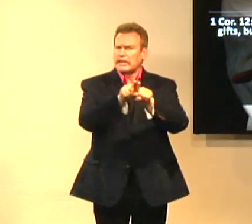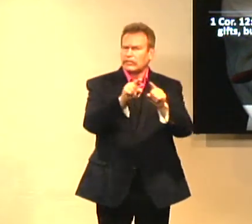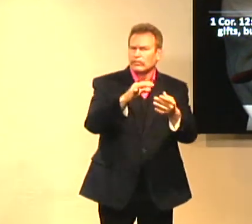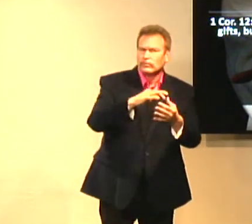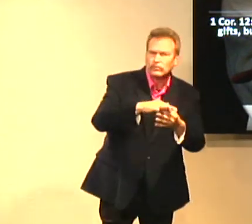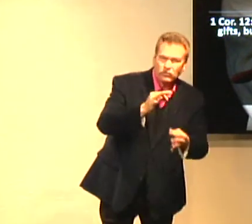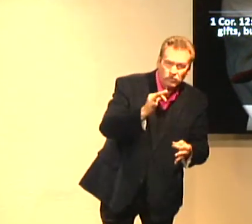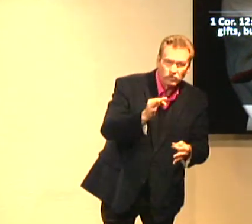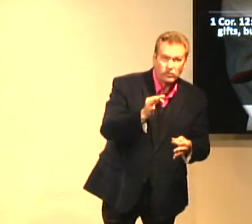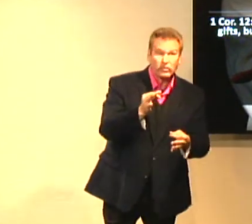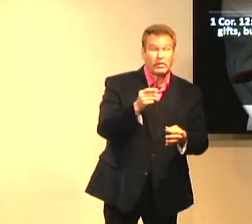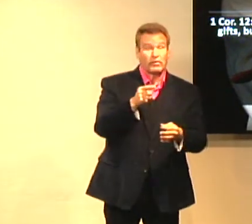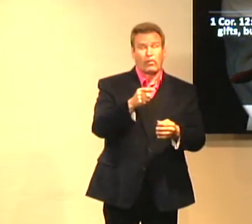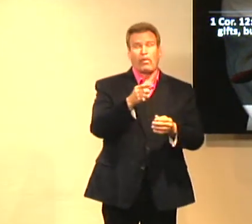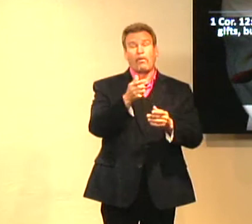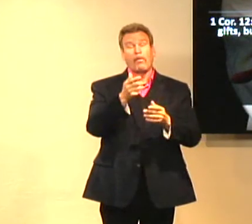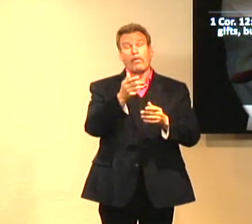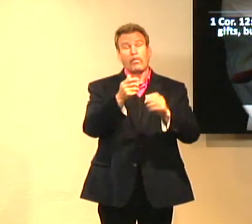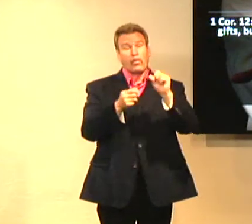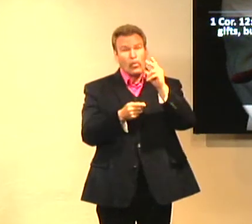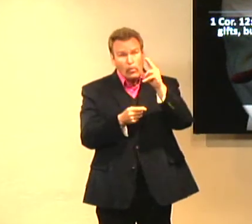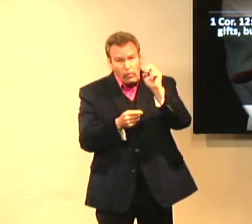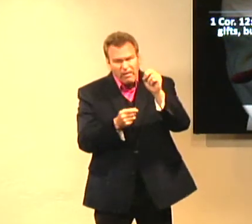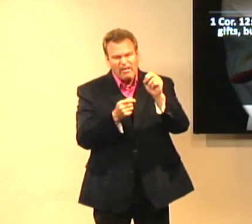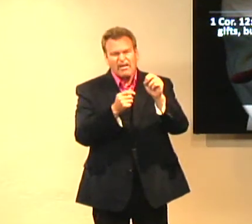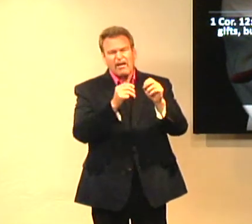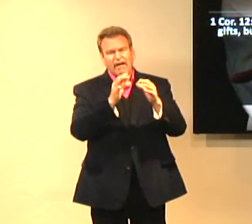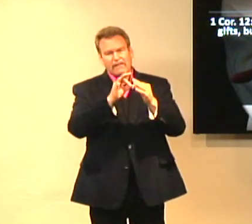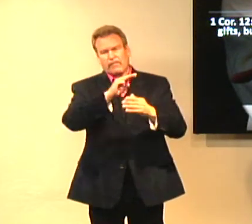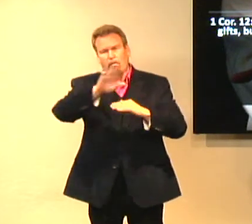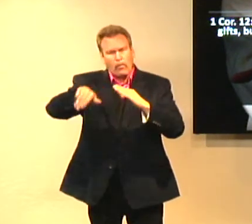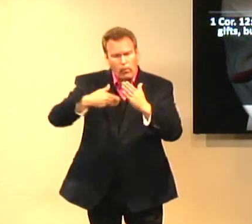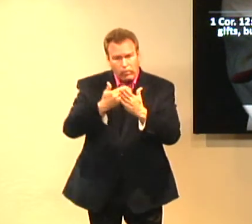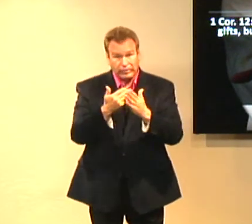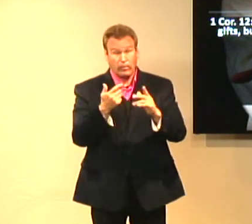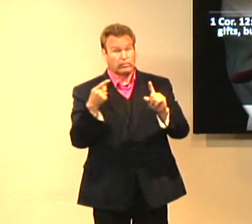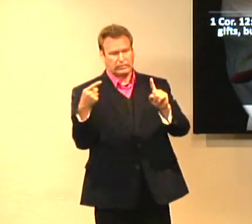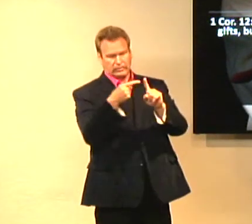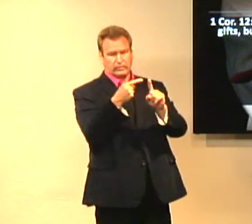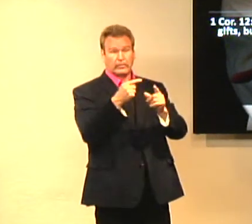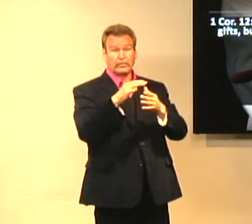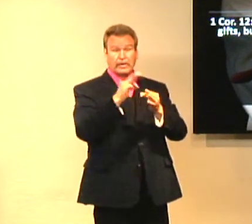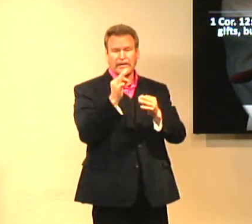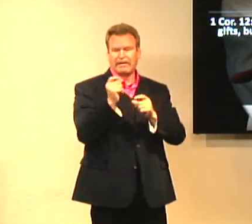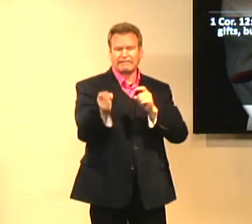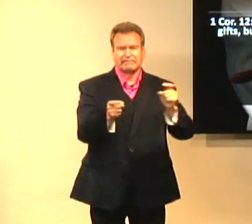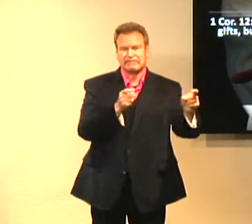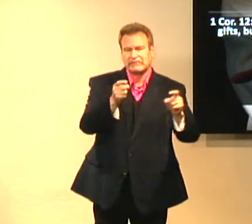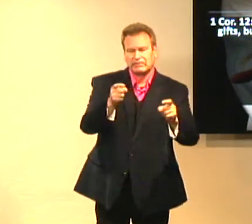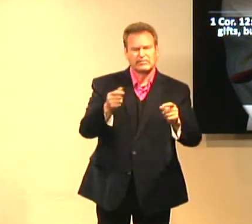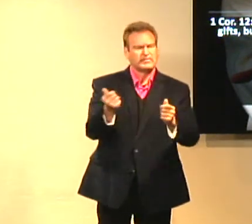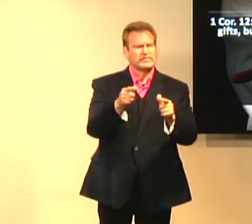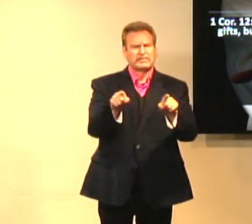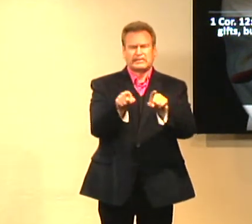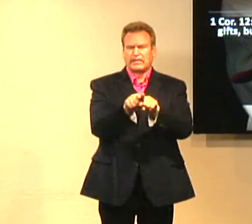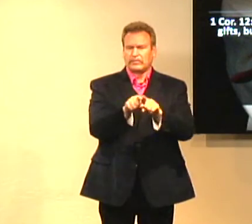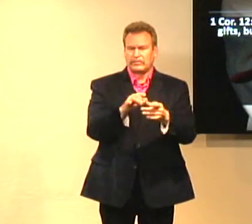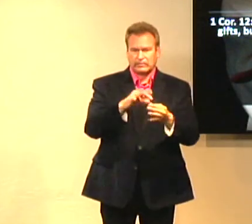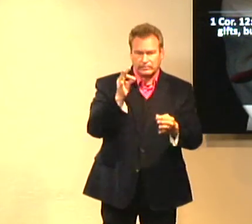gifts, but the same Spirit is the source of them all. All of these